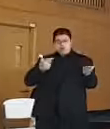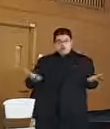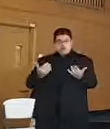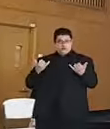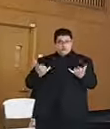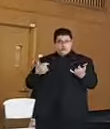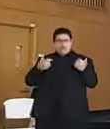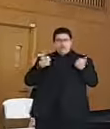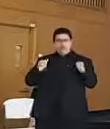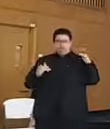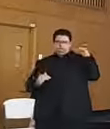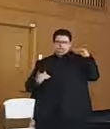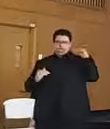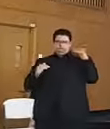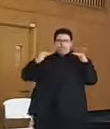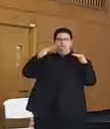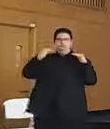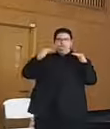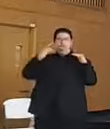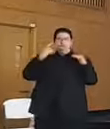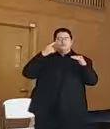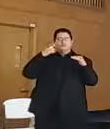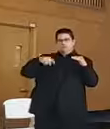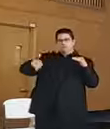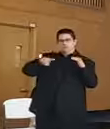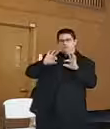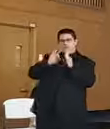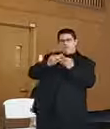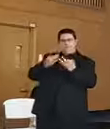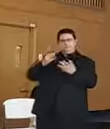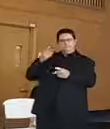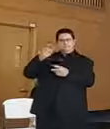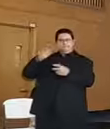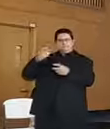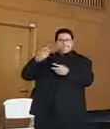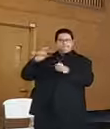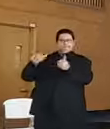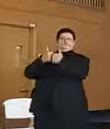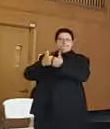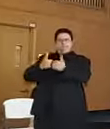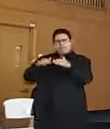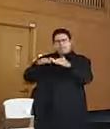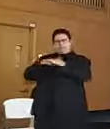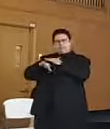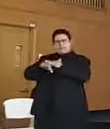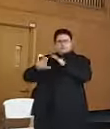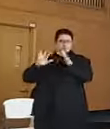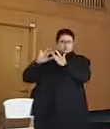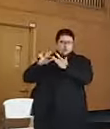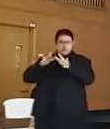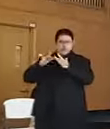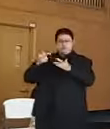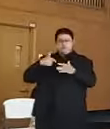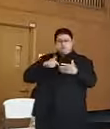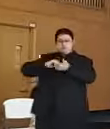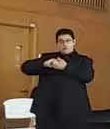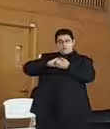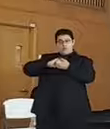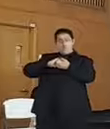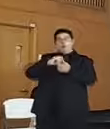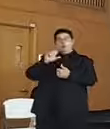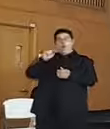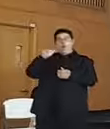can't easily access online learning. We're going to partner with the St. Louis County Library System